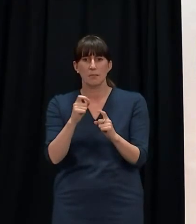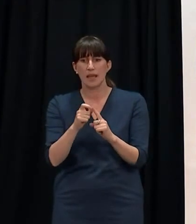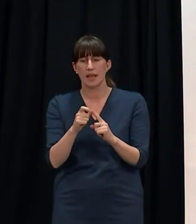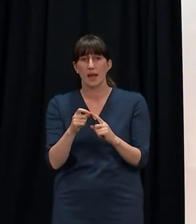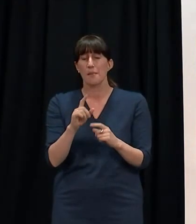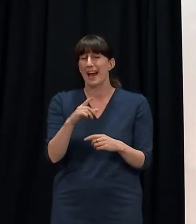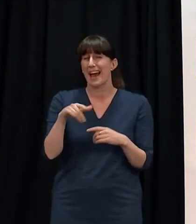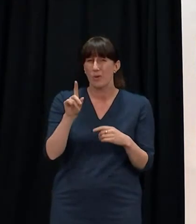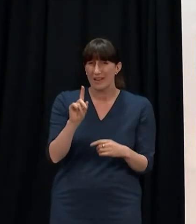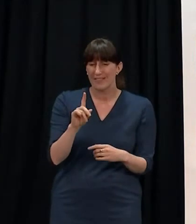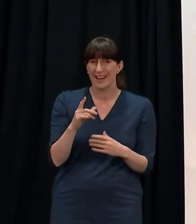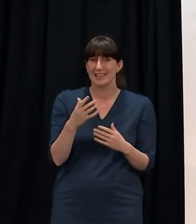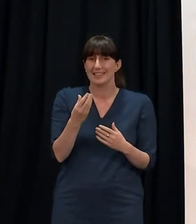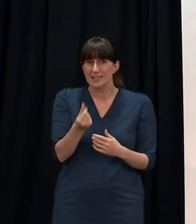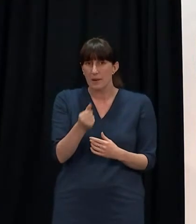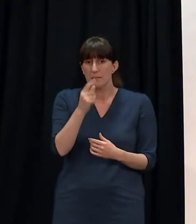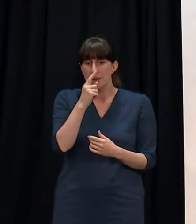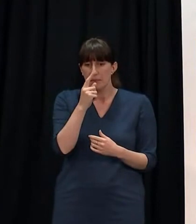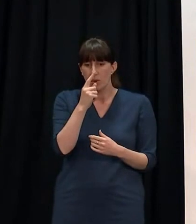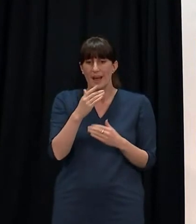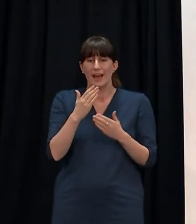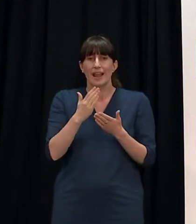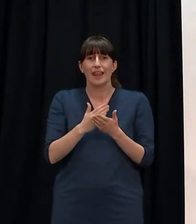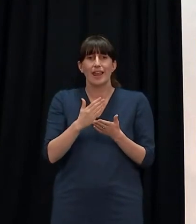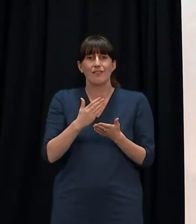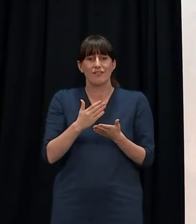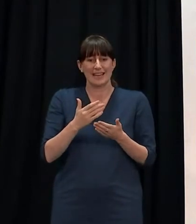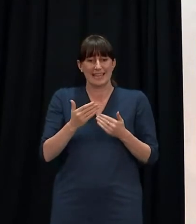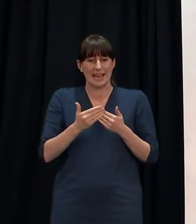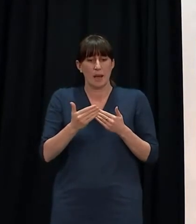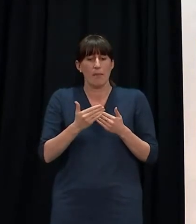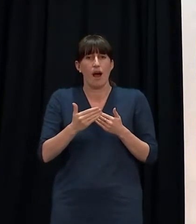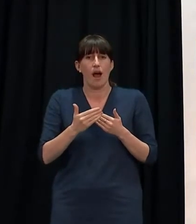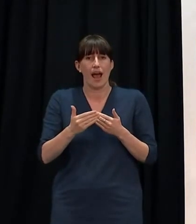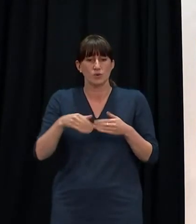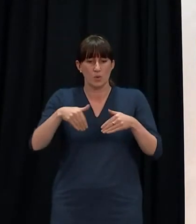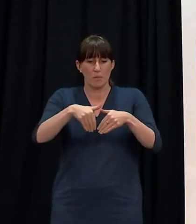boundary, and then that will be legitimate and you should show